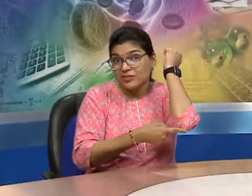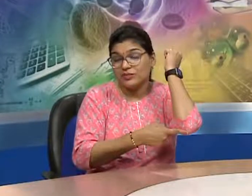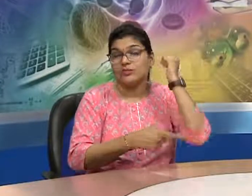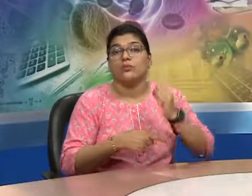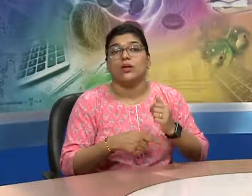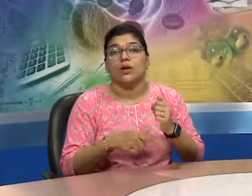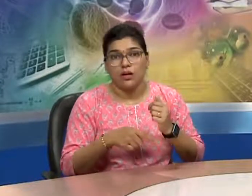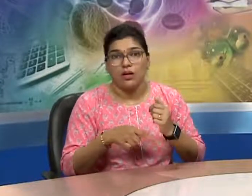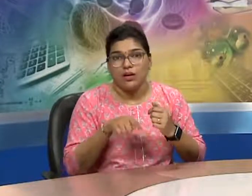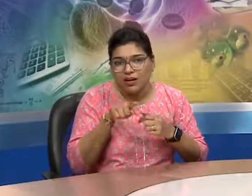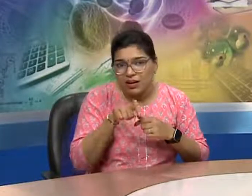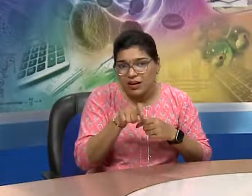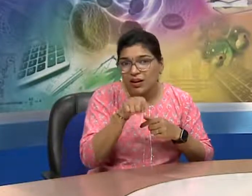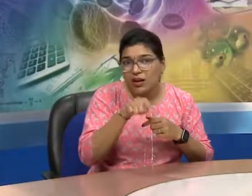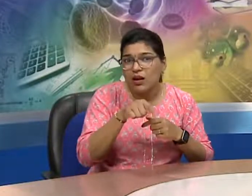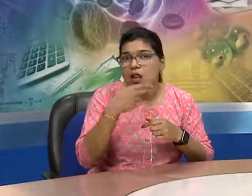another organism